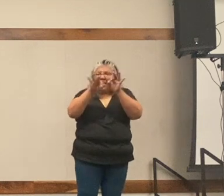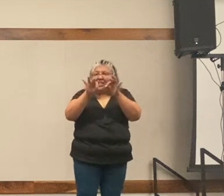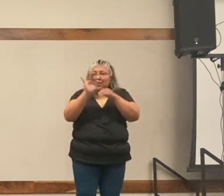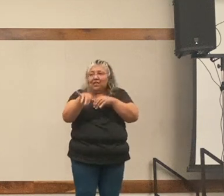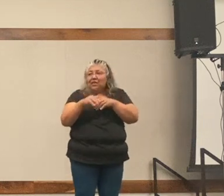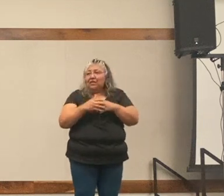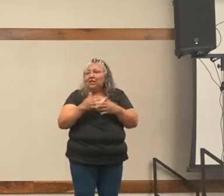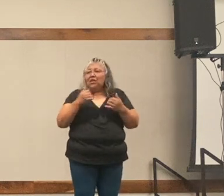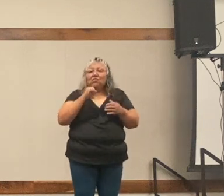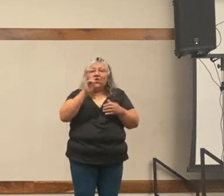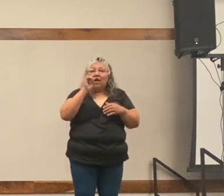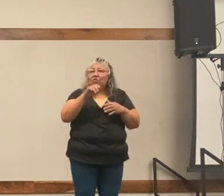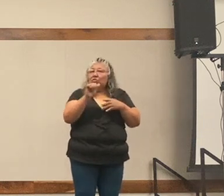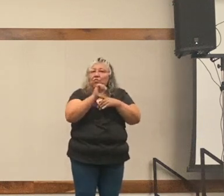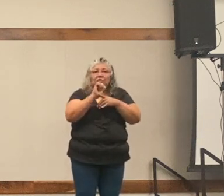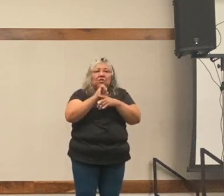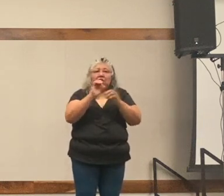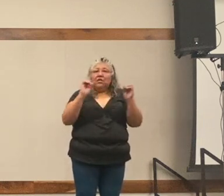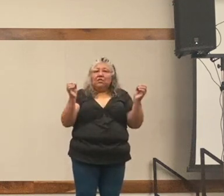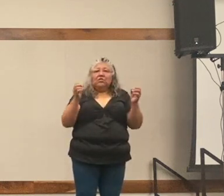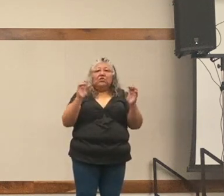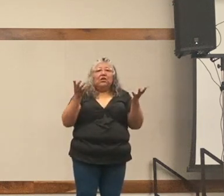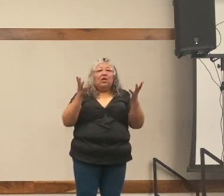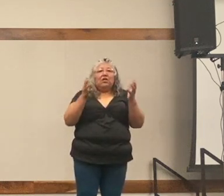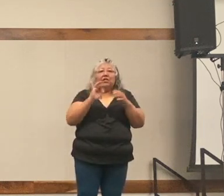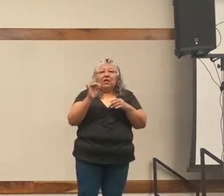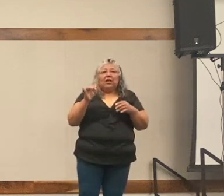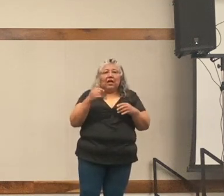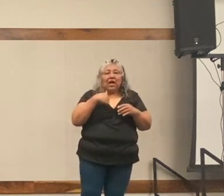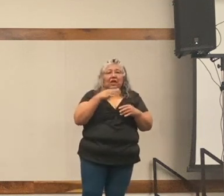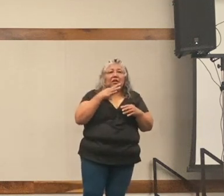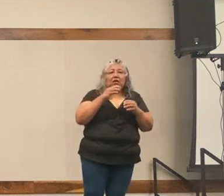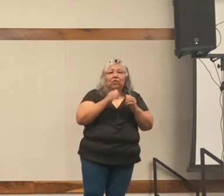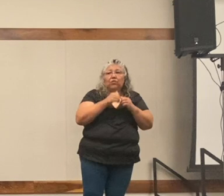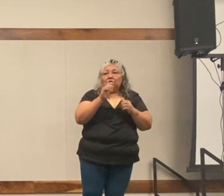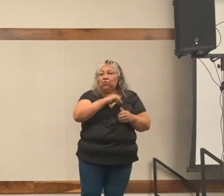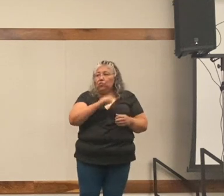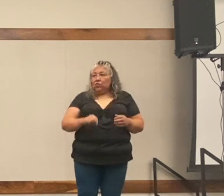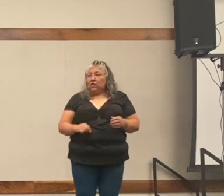And listen, you don't have to rehearse anything. You can talk like you're talking, like I talked to Trudy.